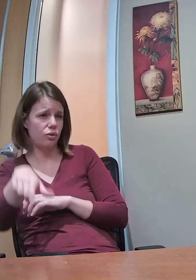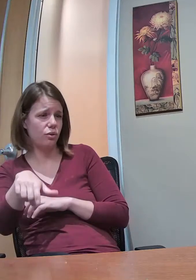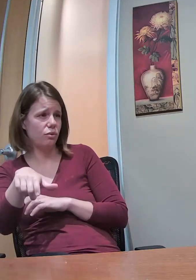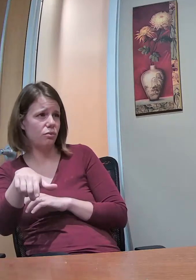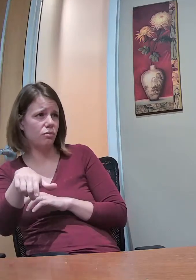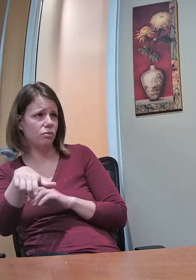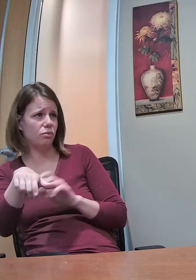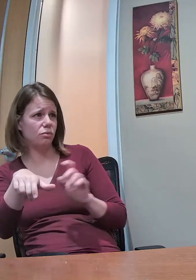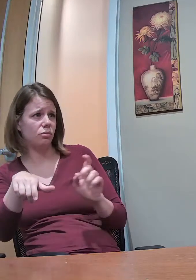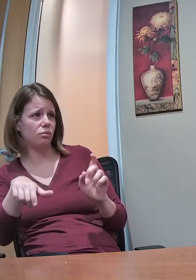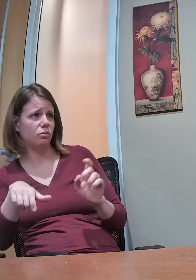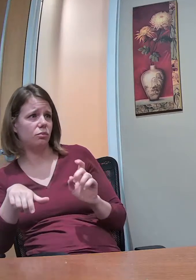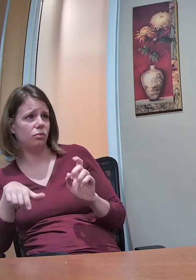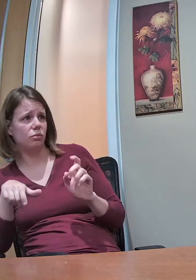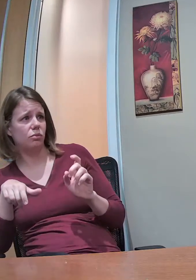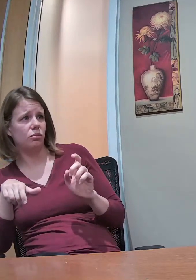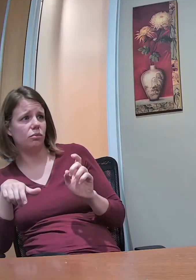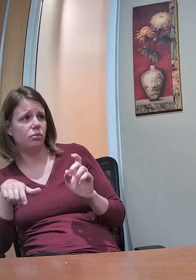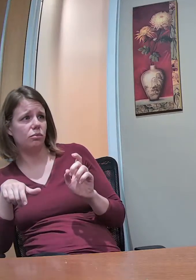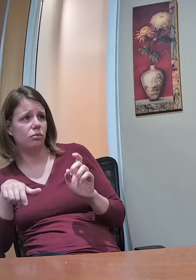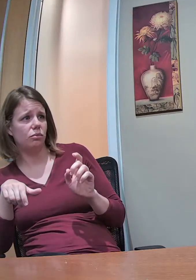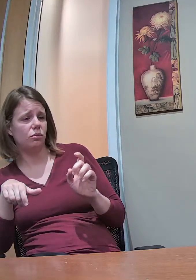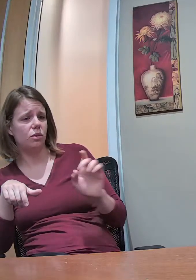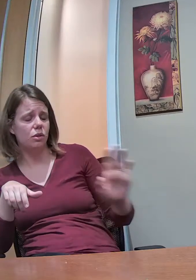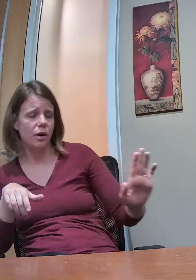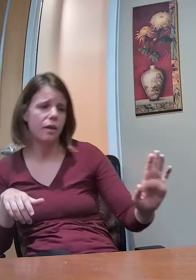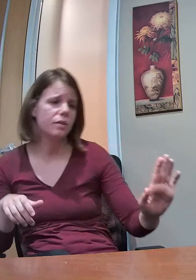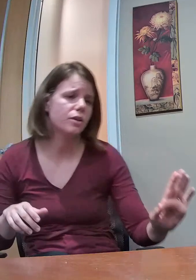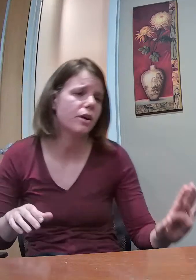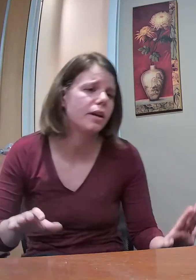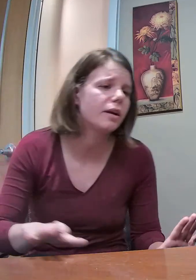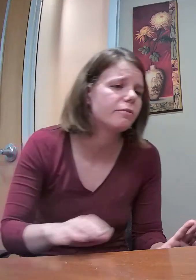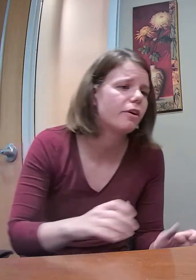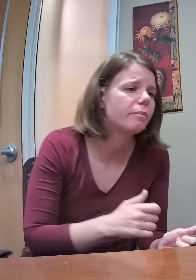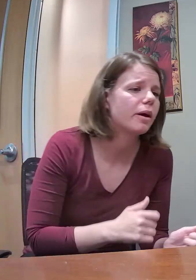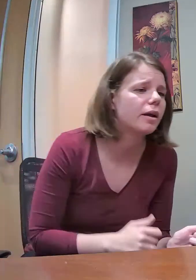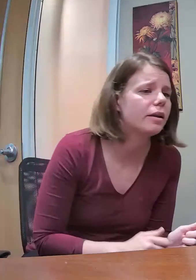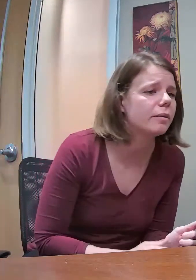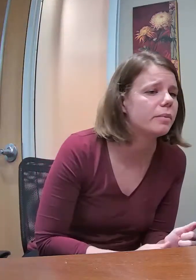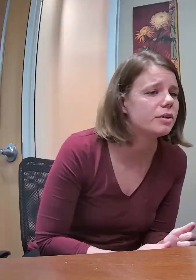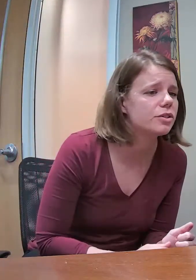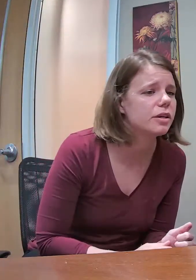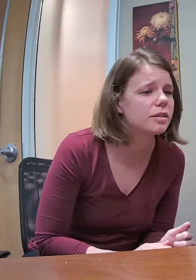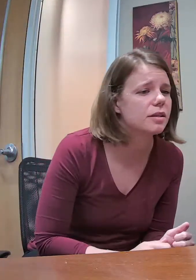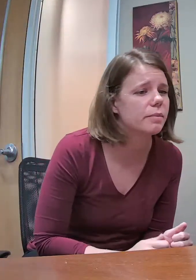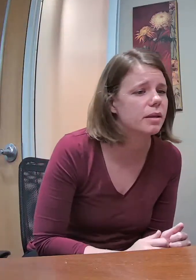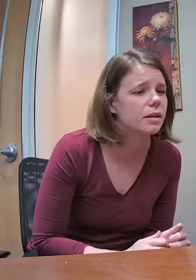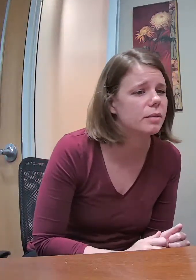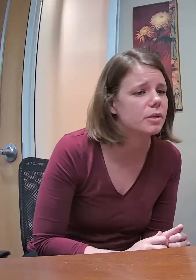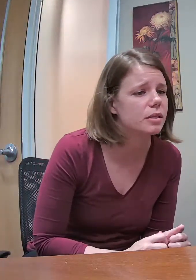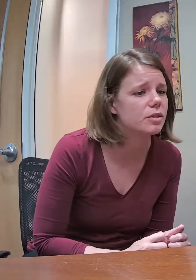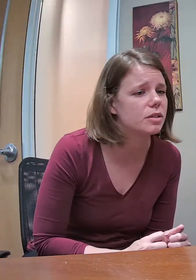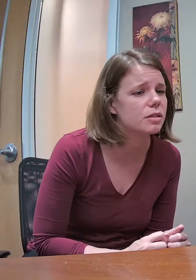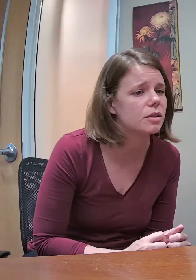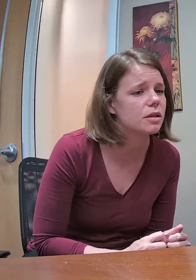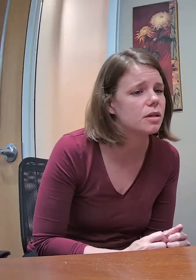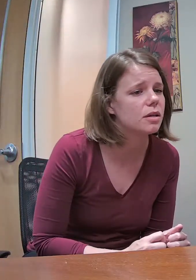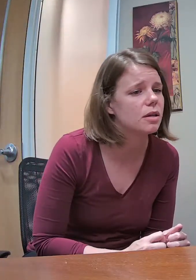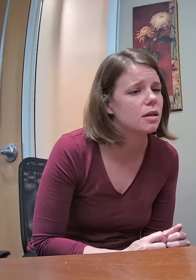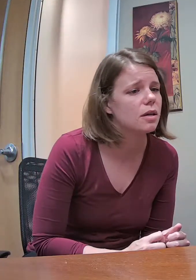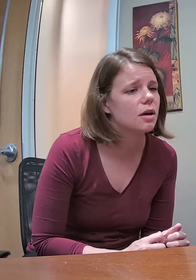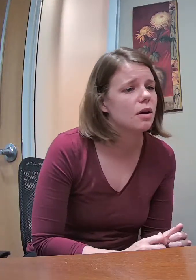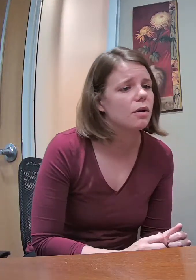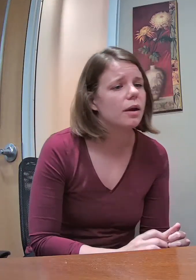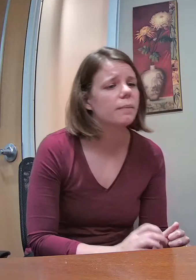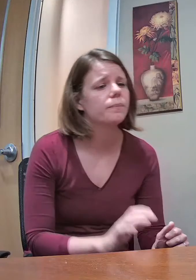assessment and risk factors, including immunization status. Sorry, I'm calling behind here. Okay. Ministry has not mandated